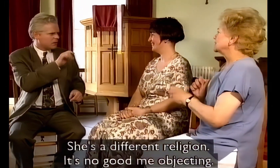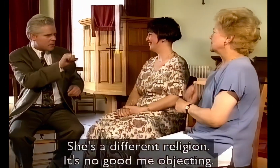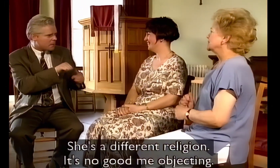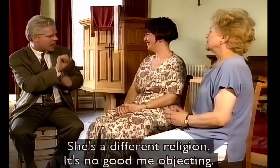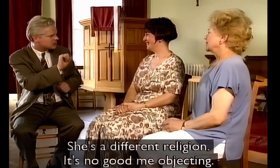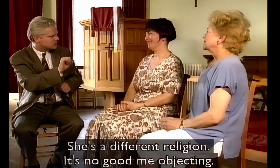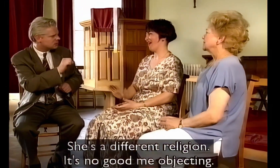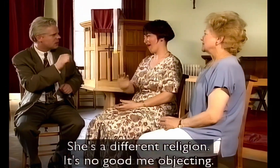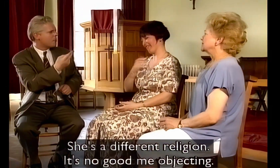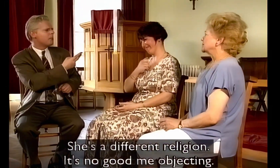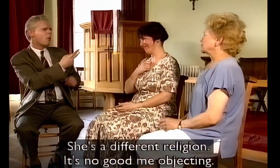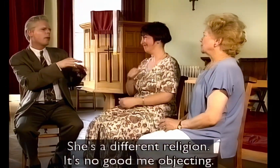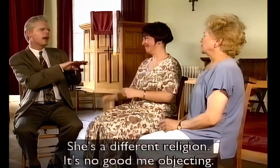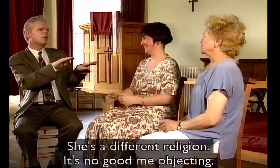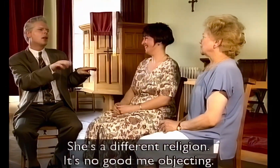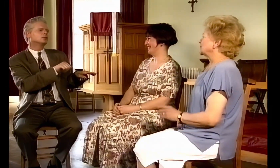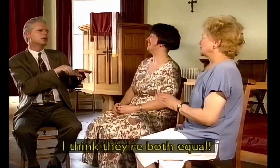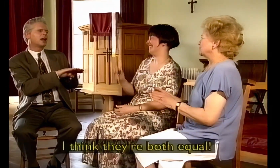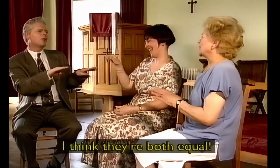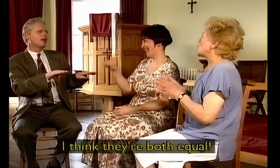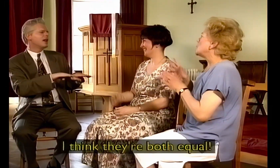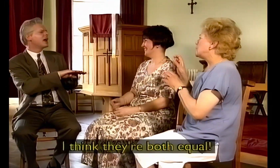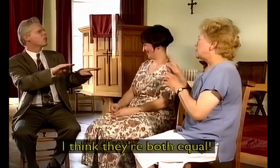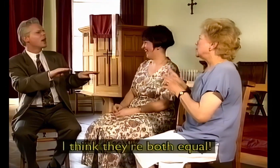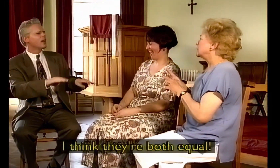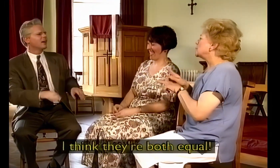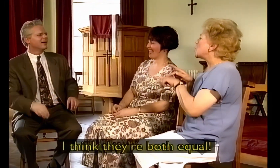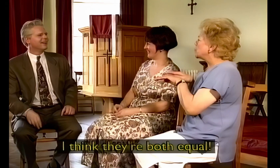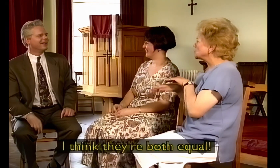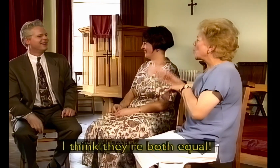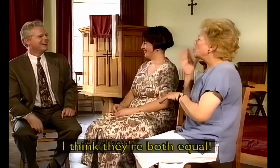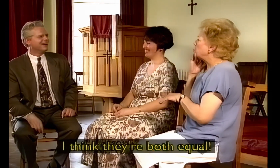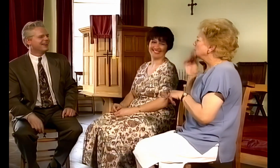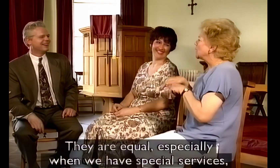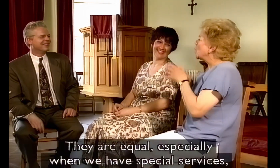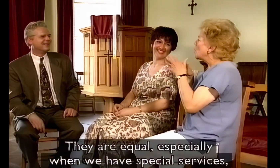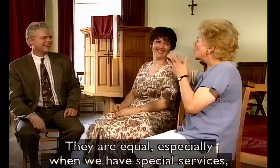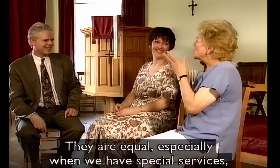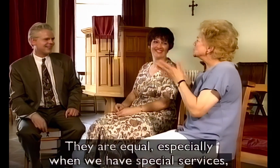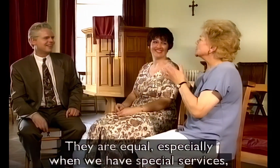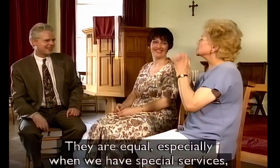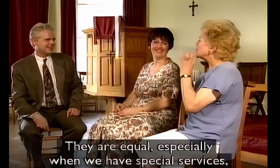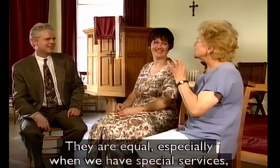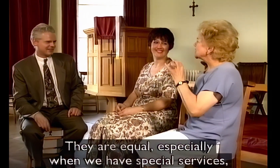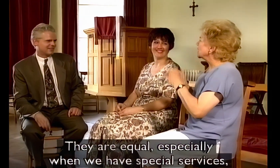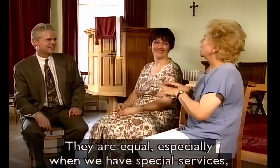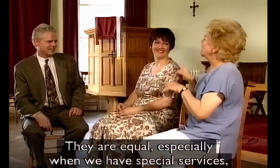It's no good me objecting. No, mine's best. I think they're both equal, aren't they? They are equal, especially when we have